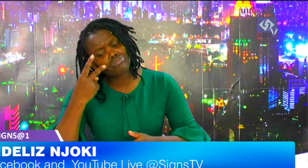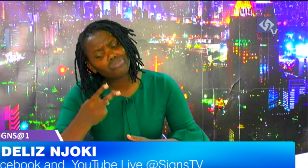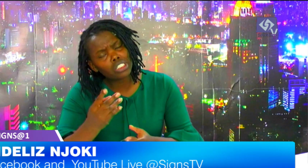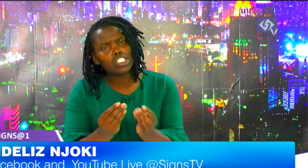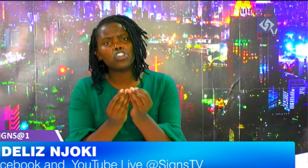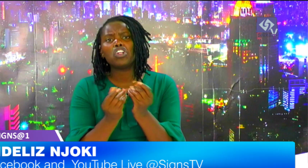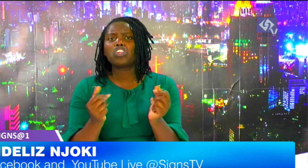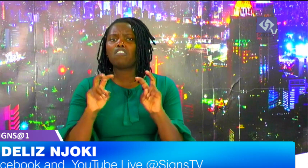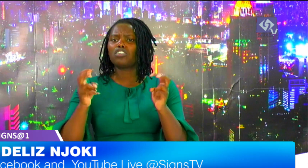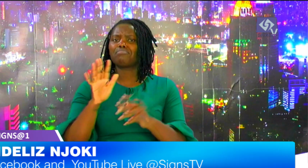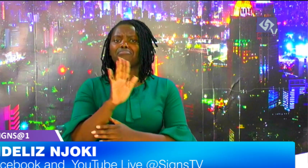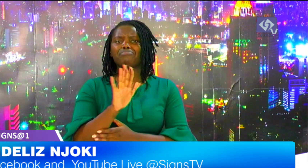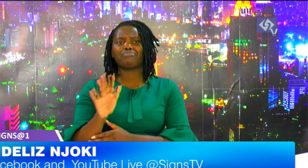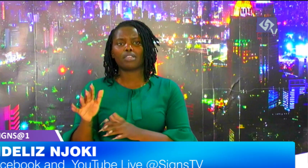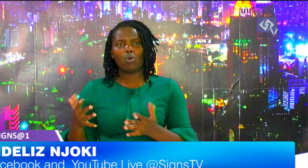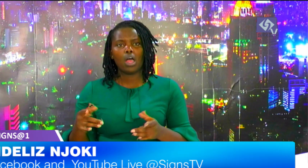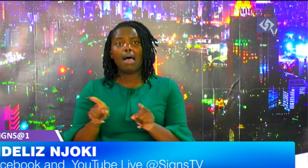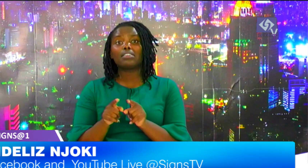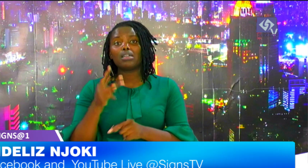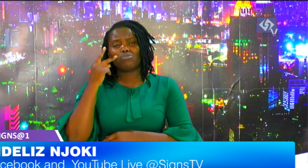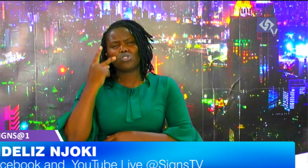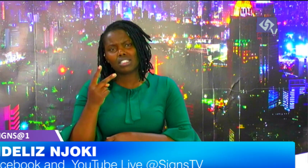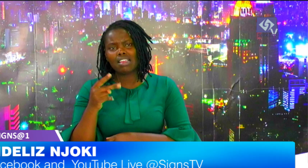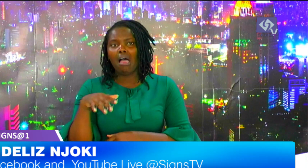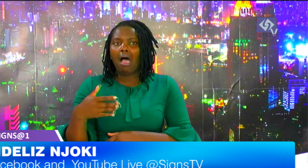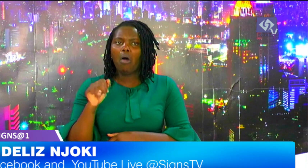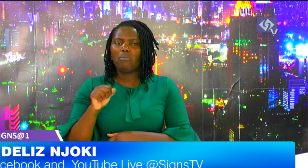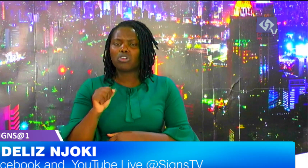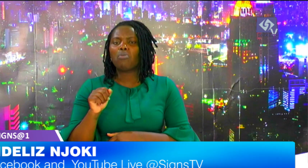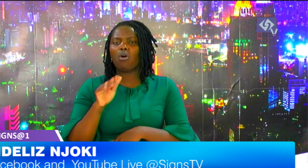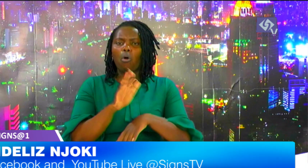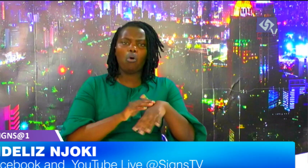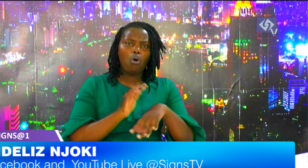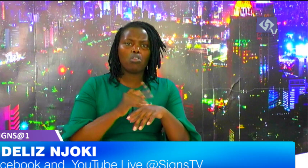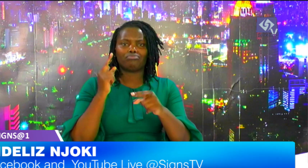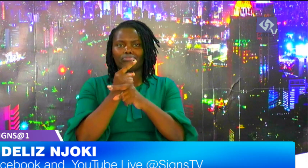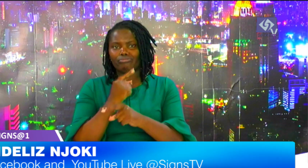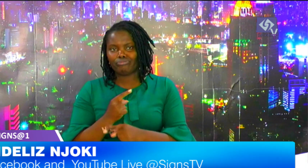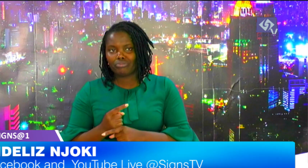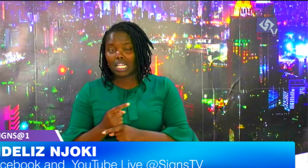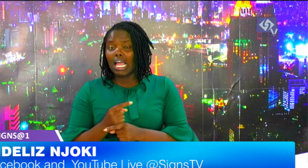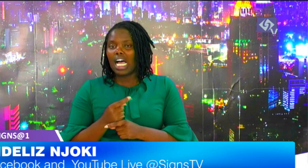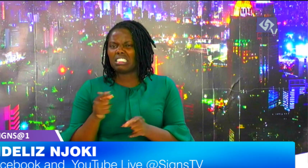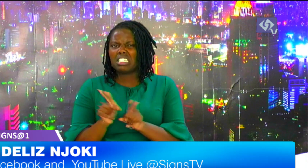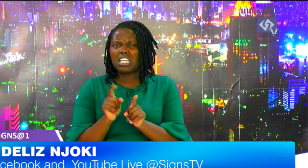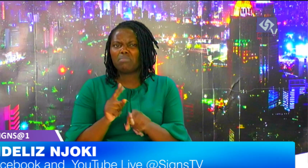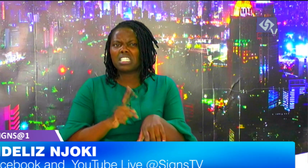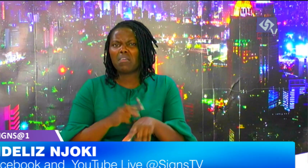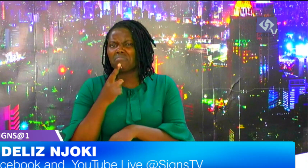solving the stalemate that has seen the letter call for anti-government, in which